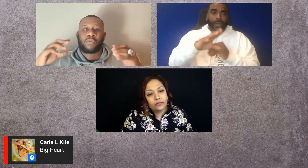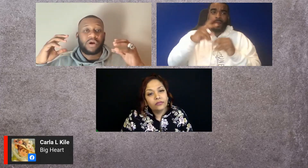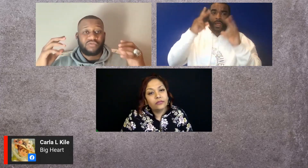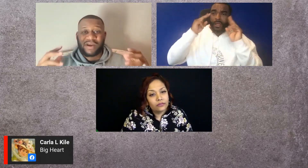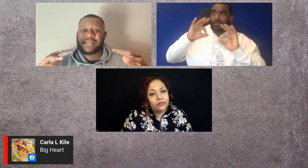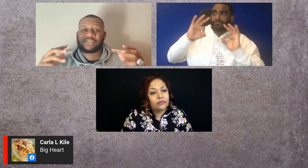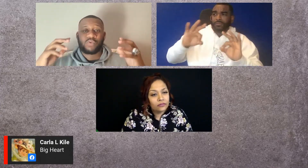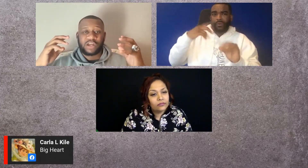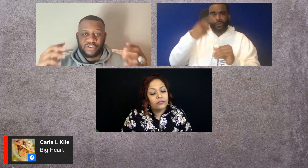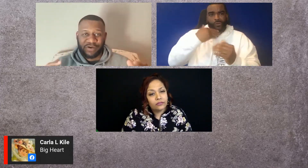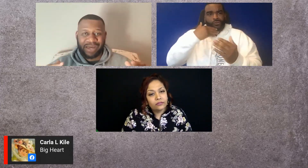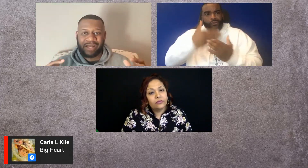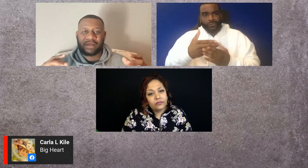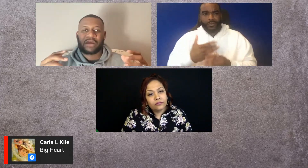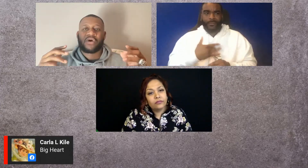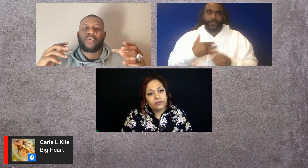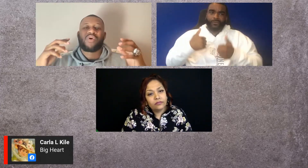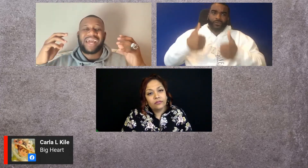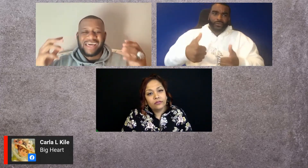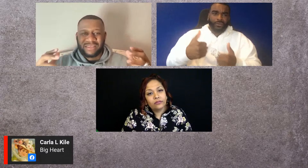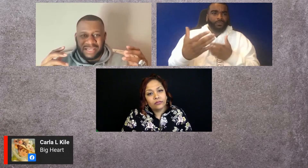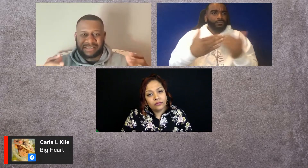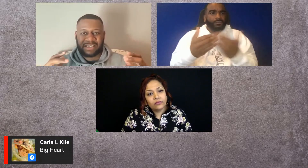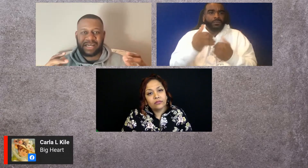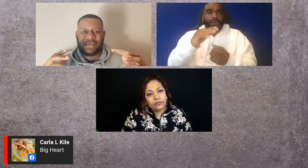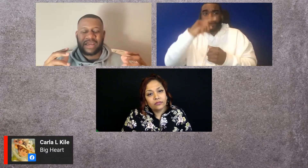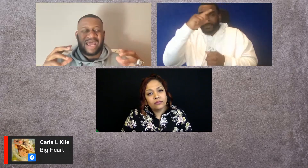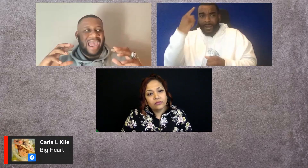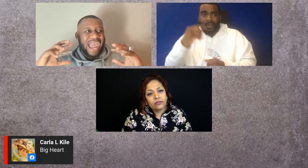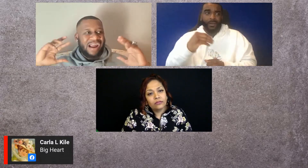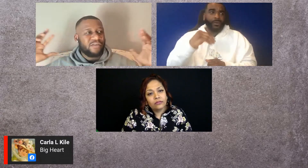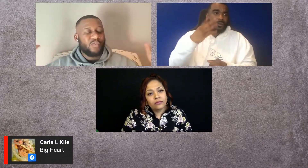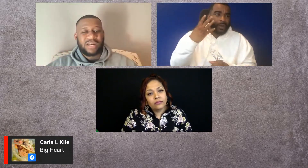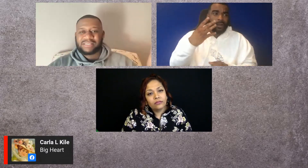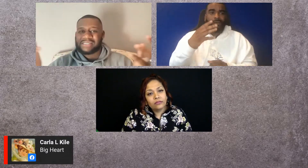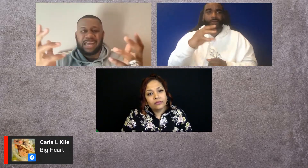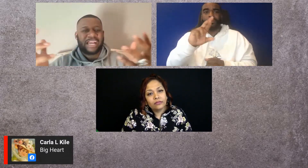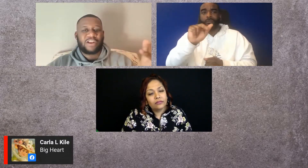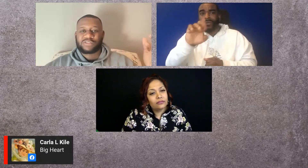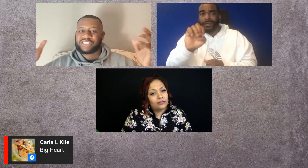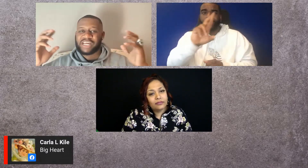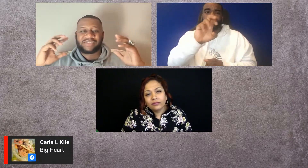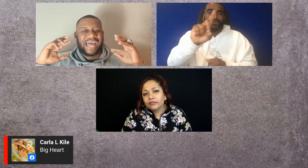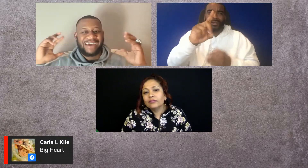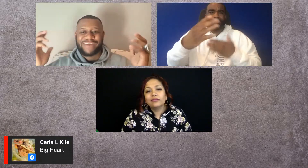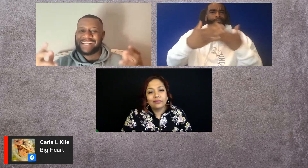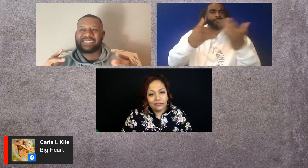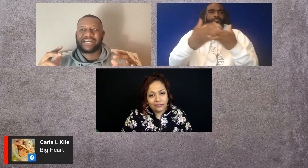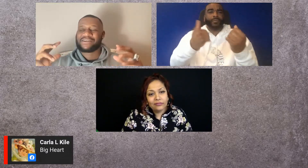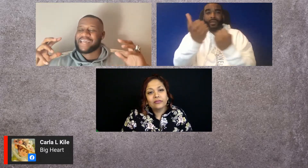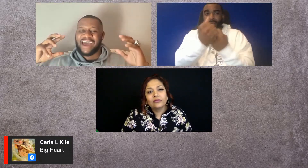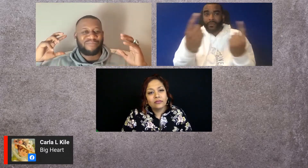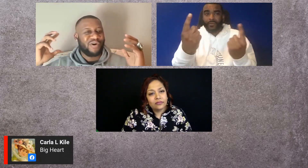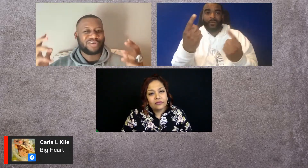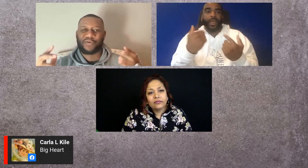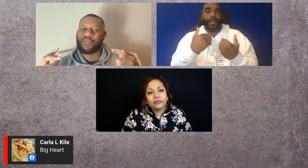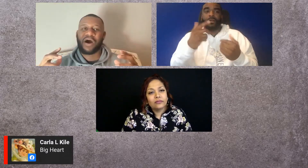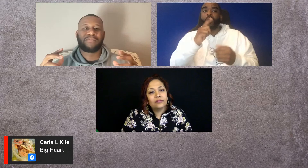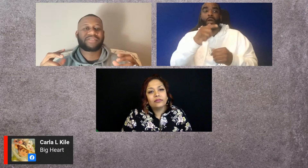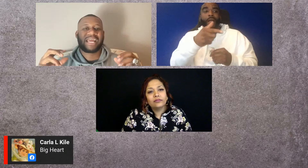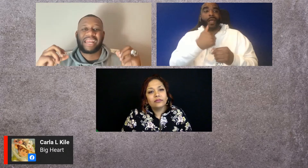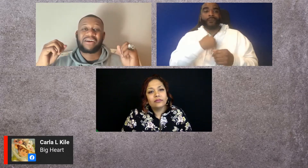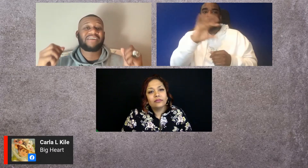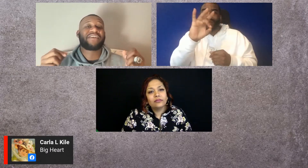doesn't matter what race, what creed, what ethnicity, everyone is sitting in those chairs. I have 8 chairs. I have